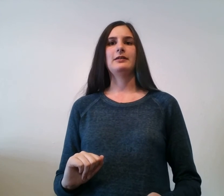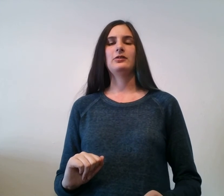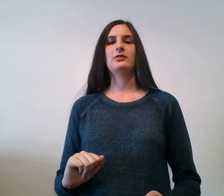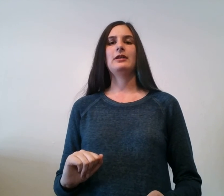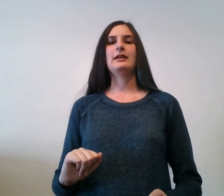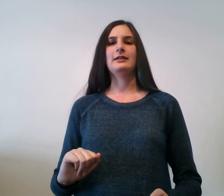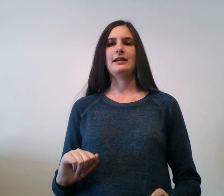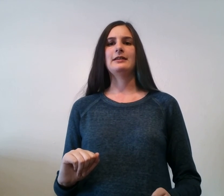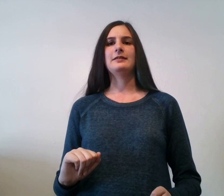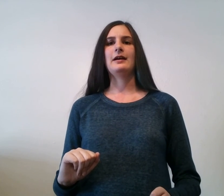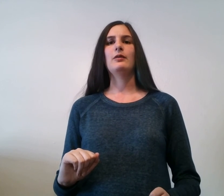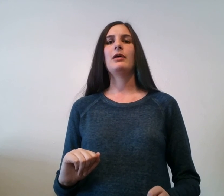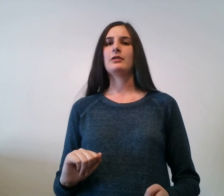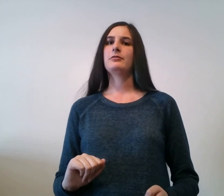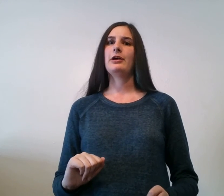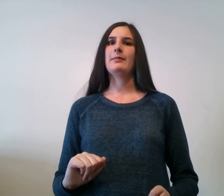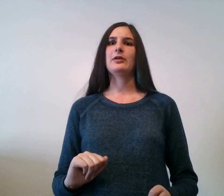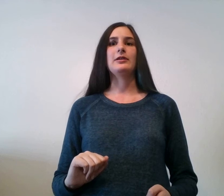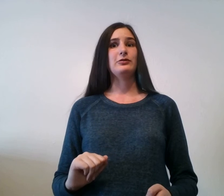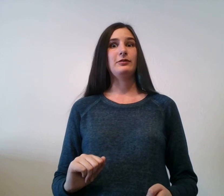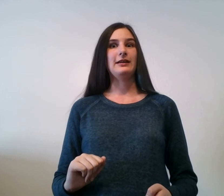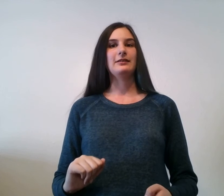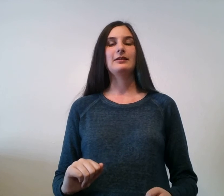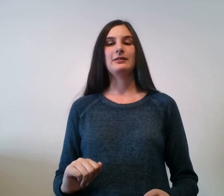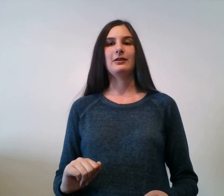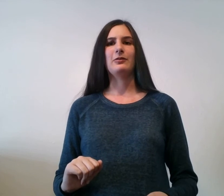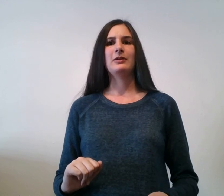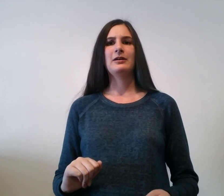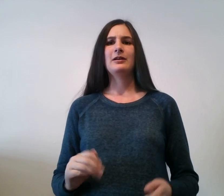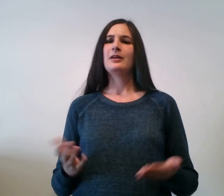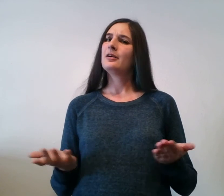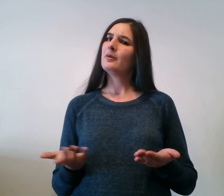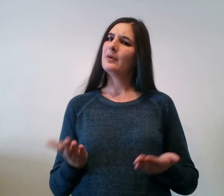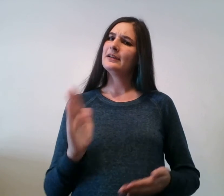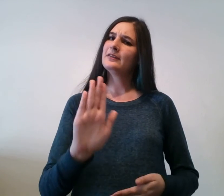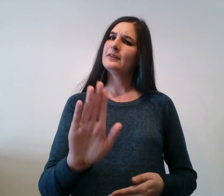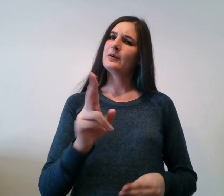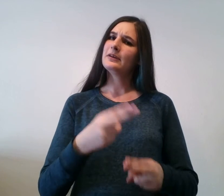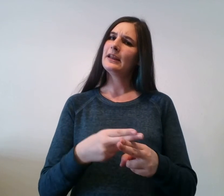because in ASL, part of grammar is your face. So, what's your name?